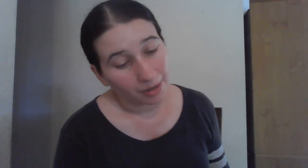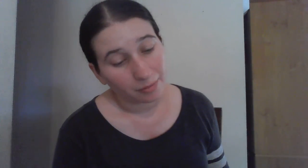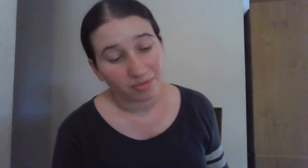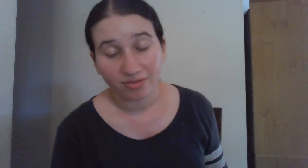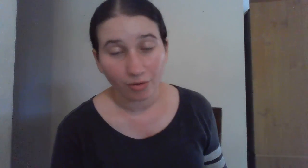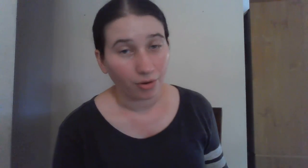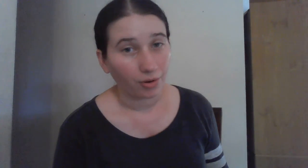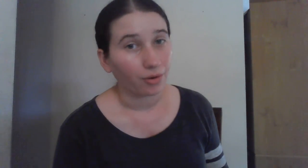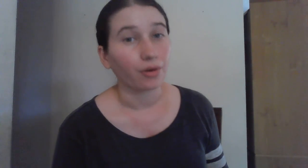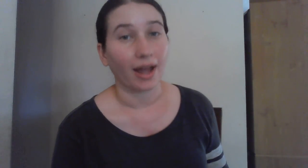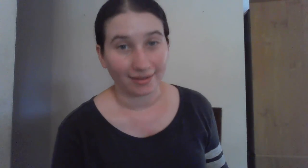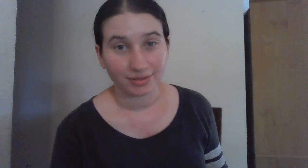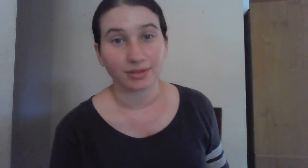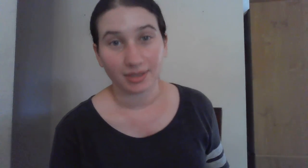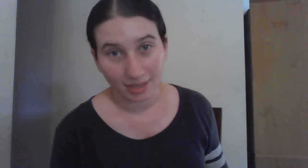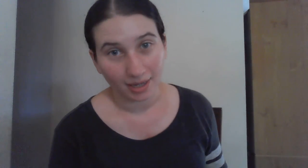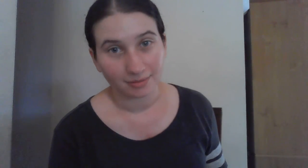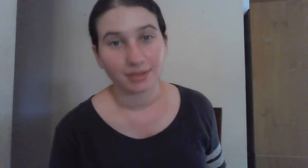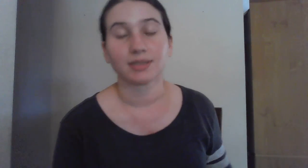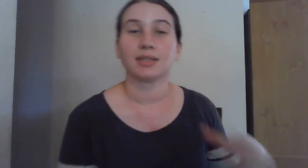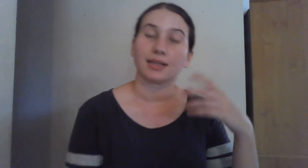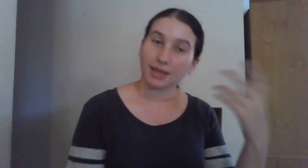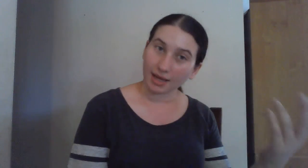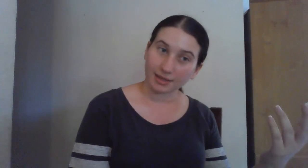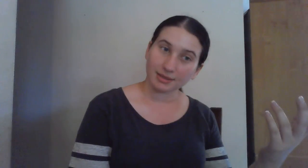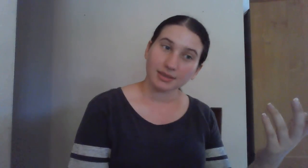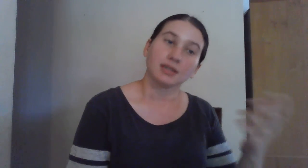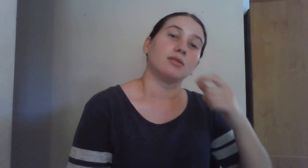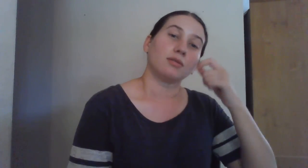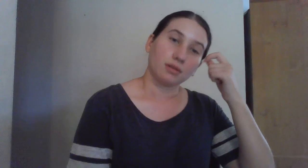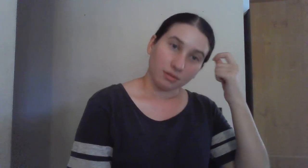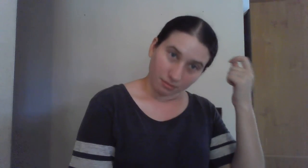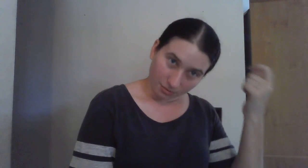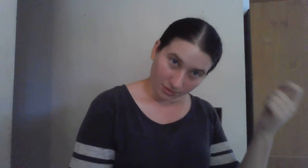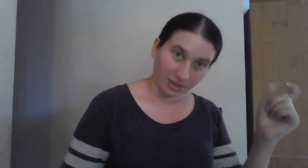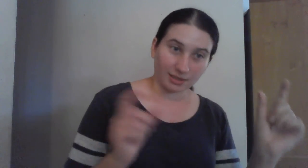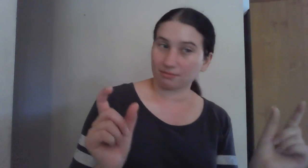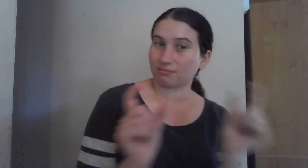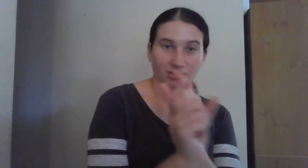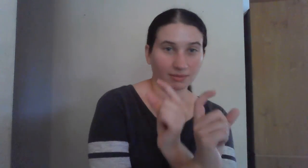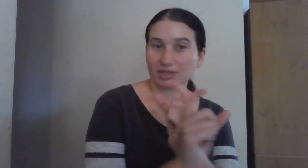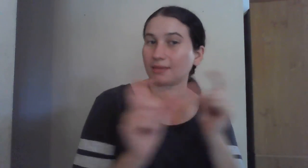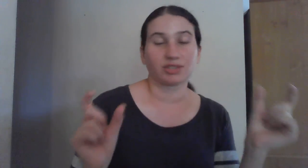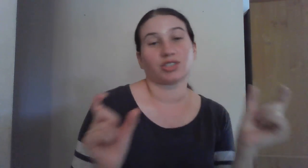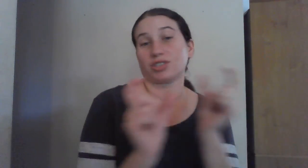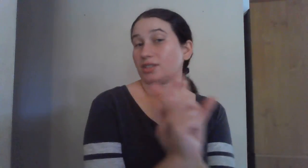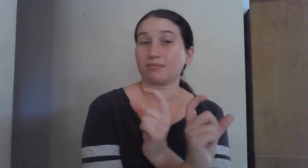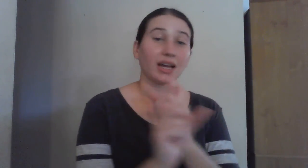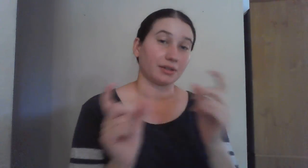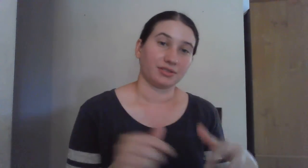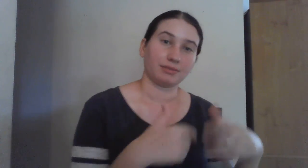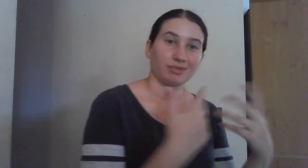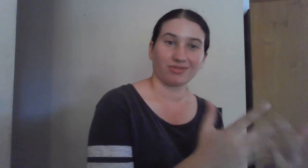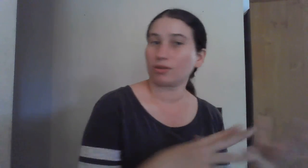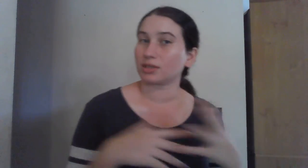either before or after the noun. See, yet again, it sometimes just doesn't matter. Is it before? Is